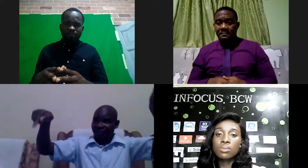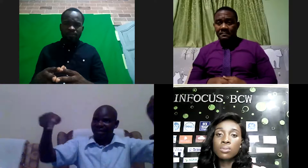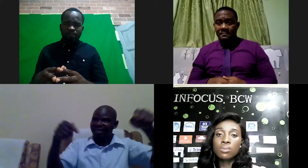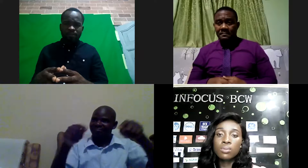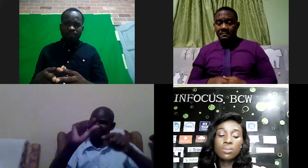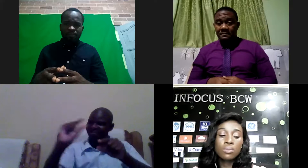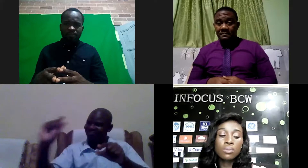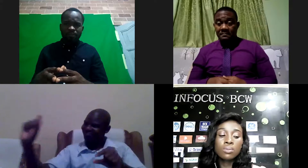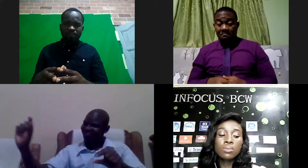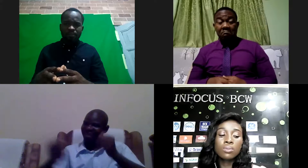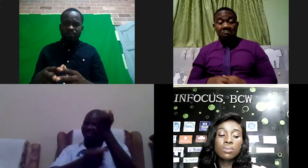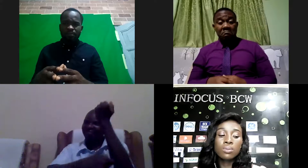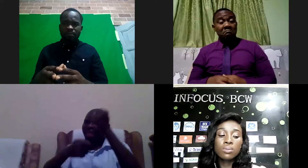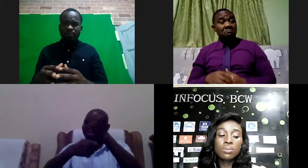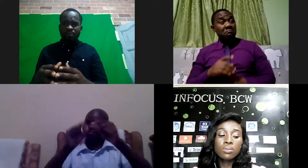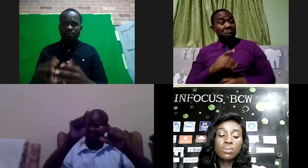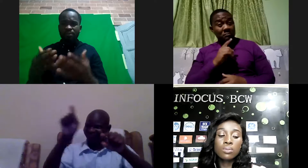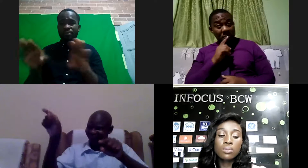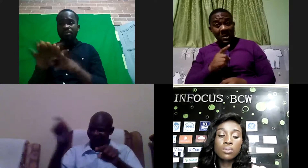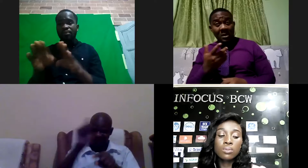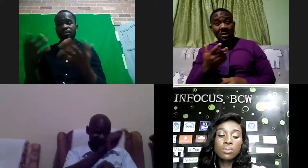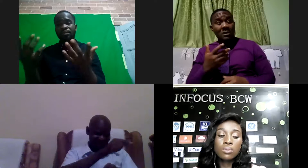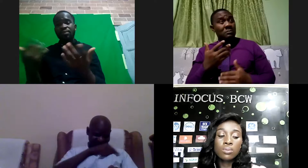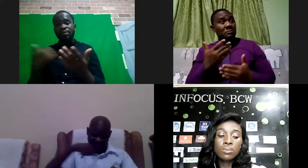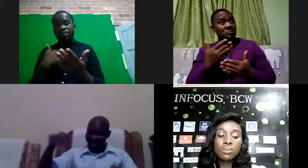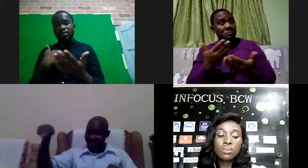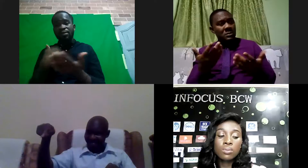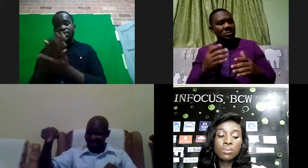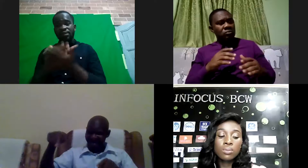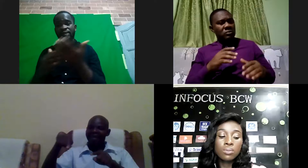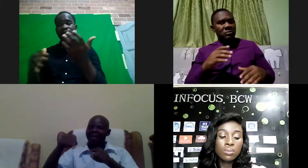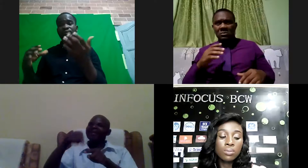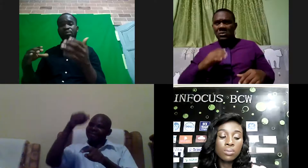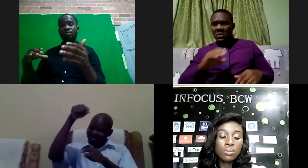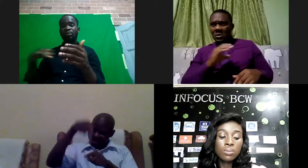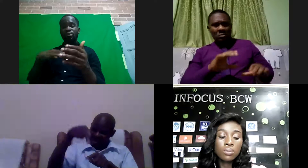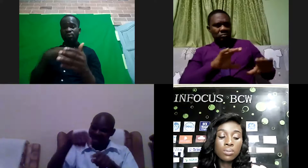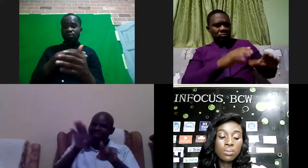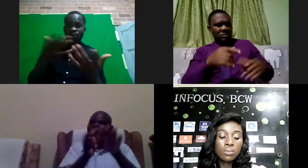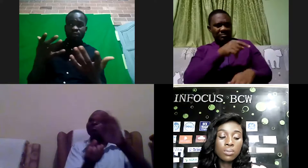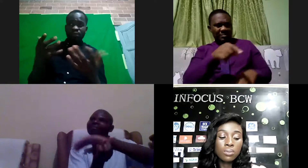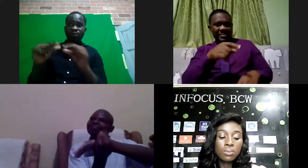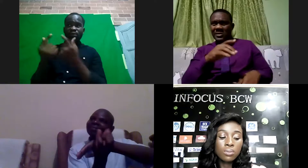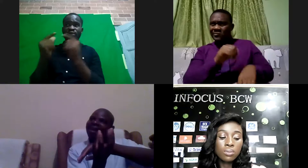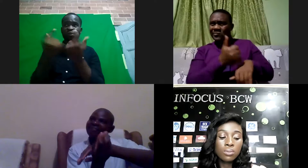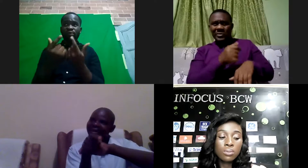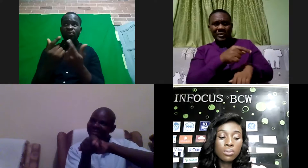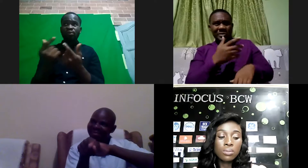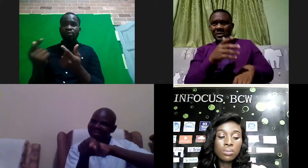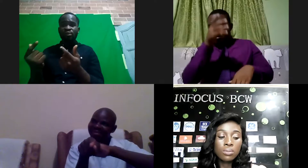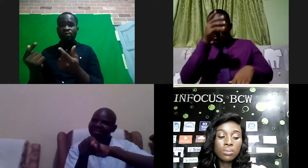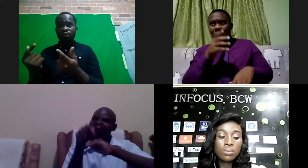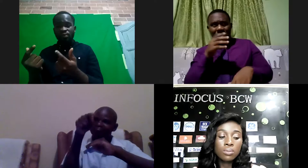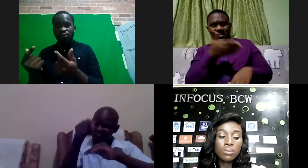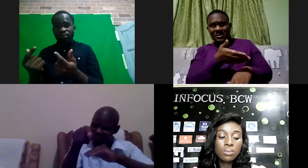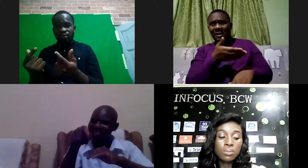And even when we have some committees, which was made in